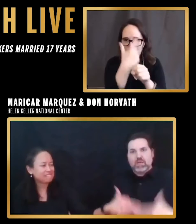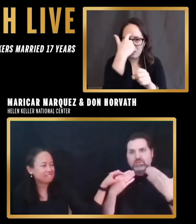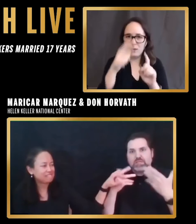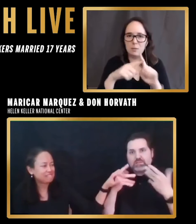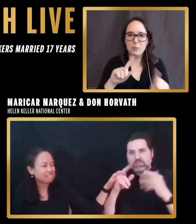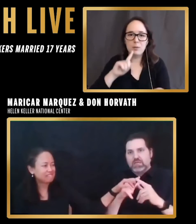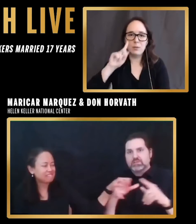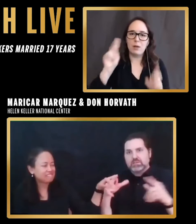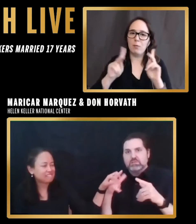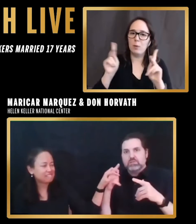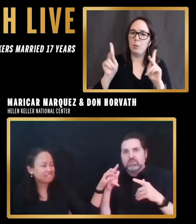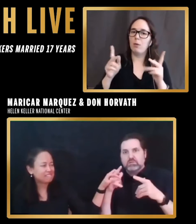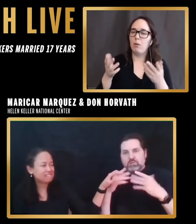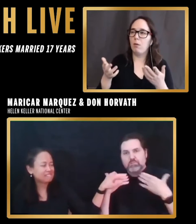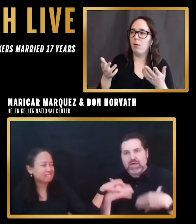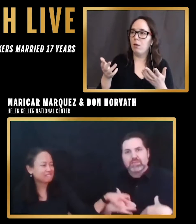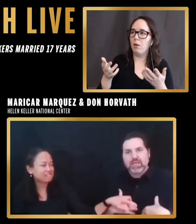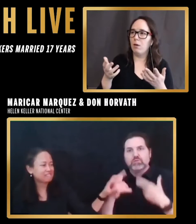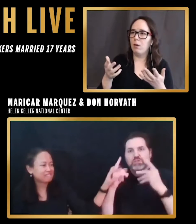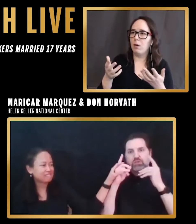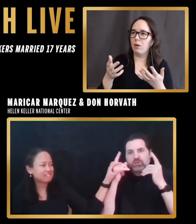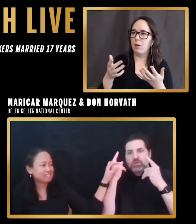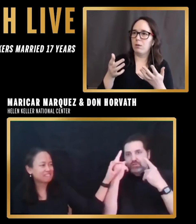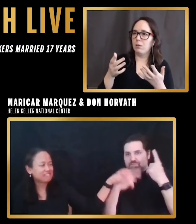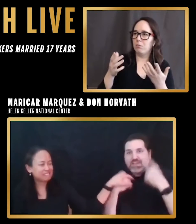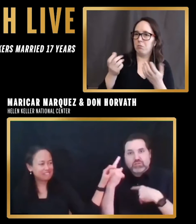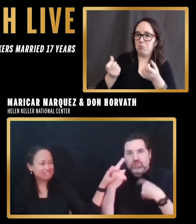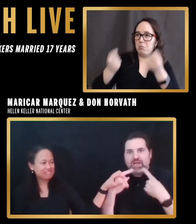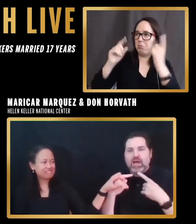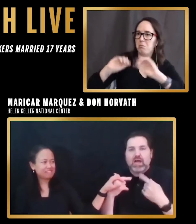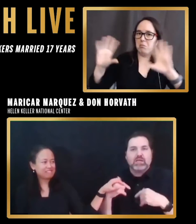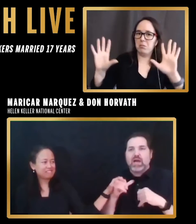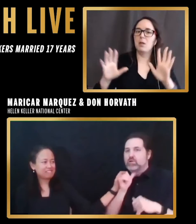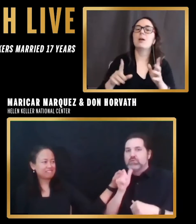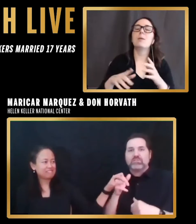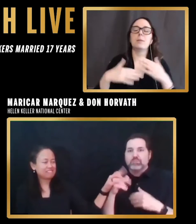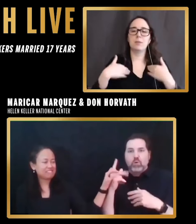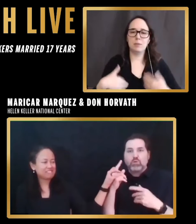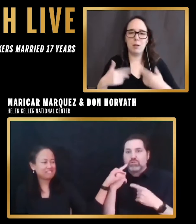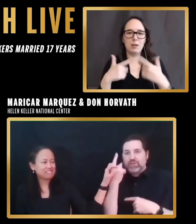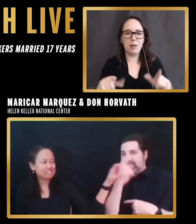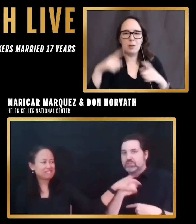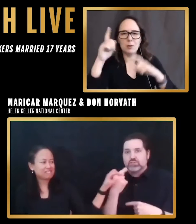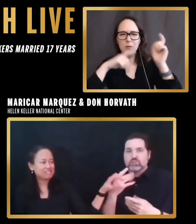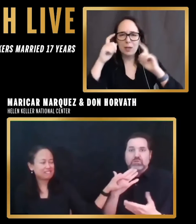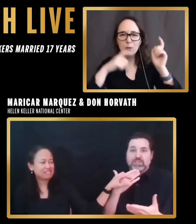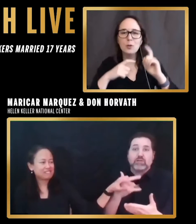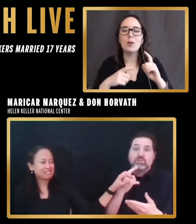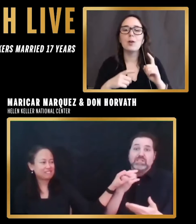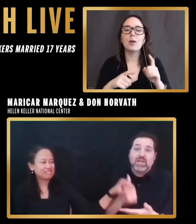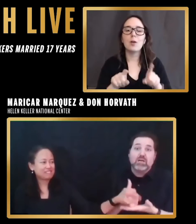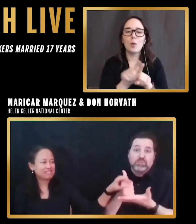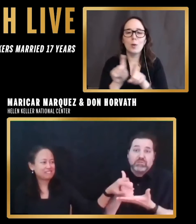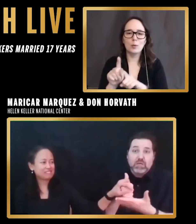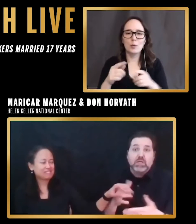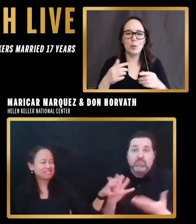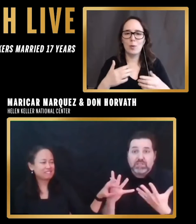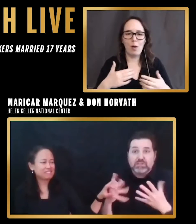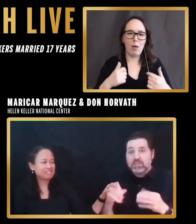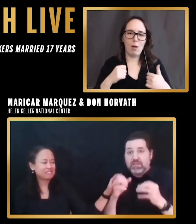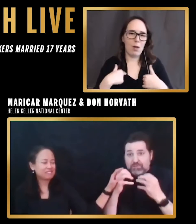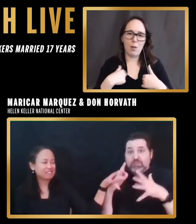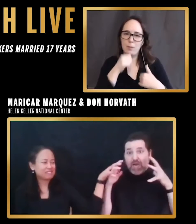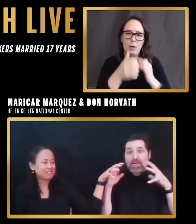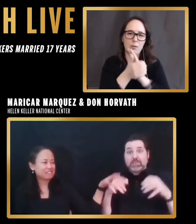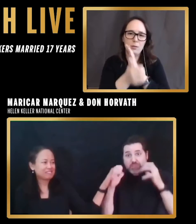that's the body language, the facial, and I don't have a poker face, so that really helps,